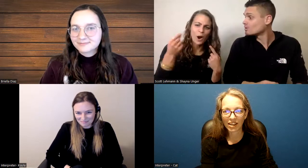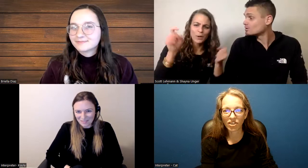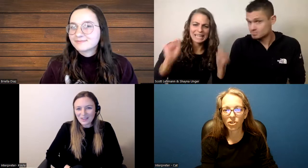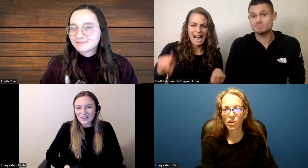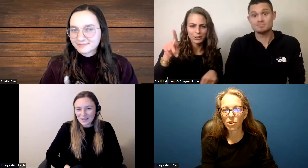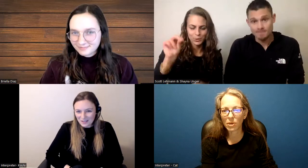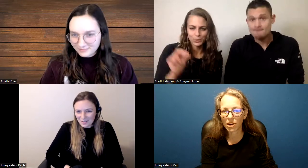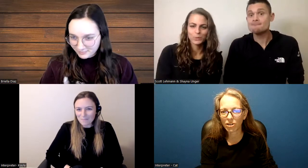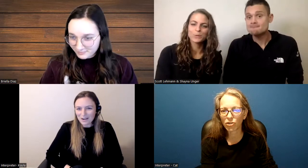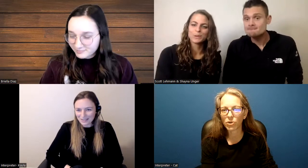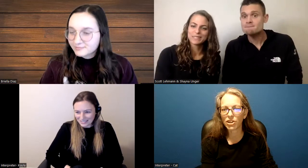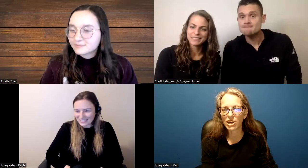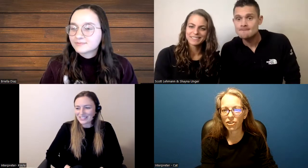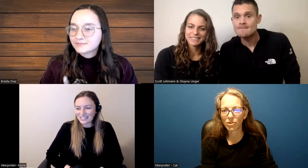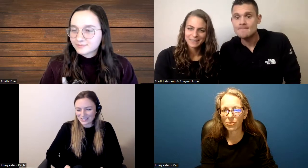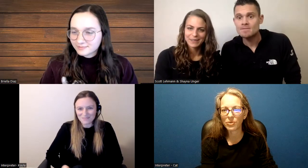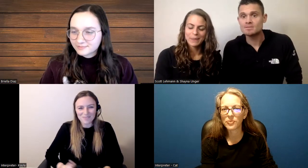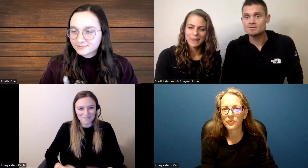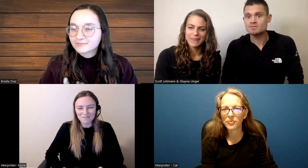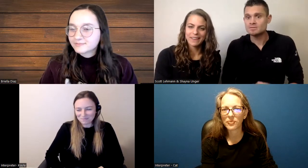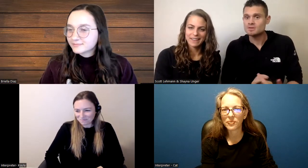Yeah. That's a good one.